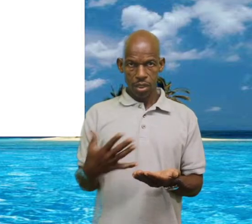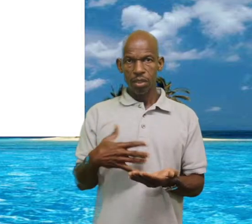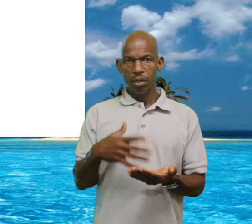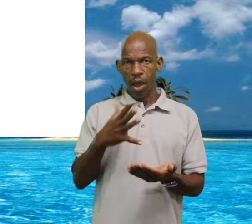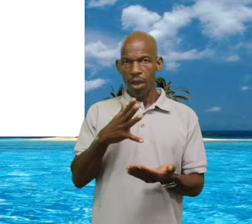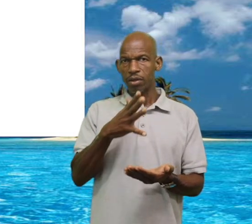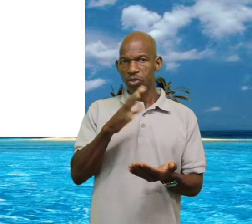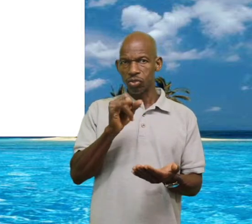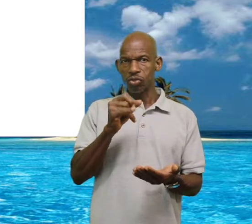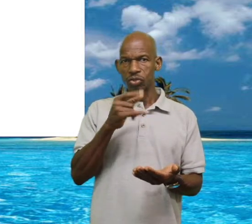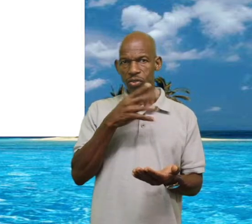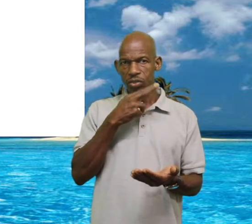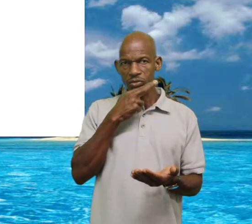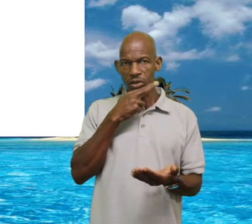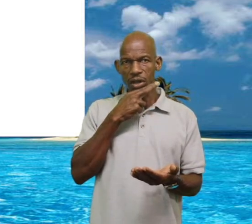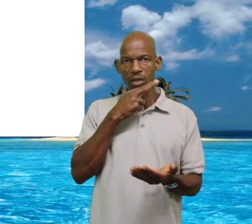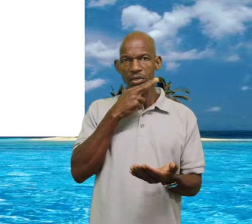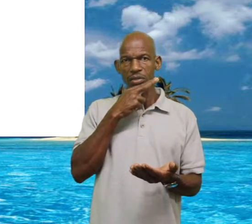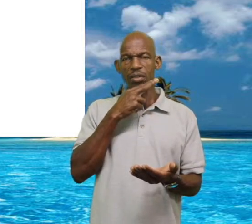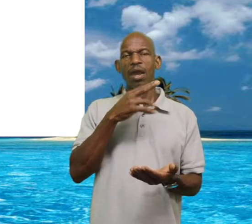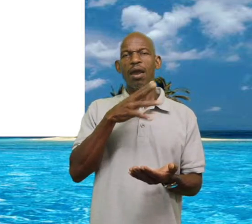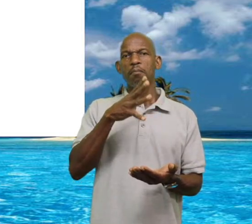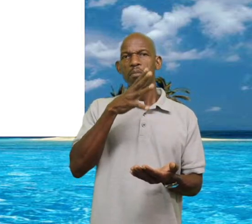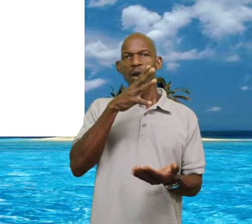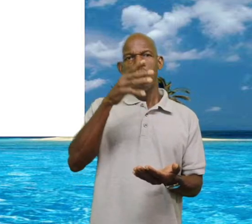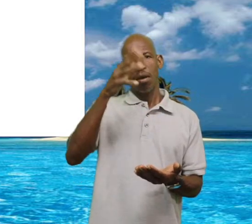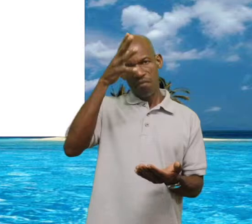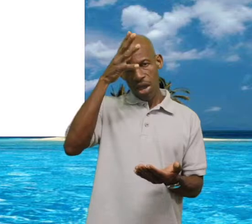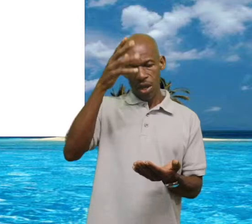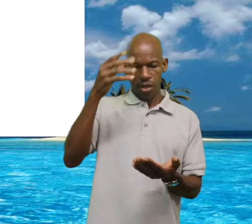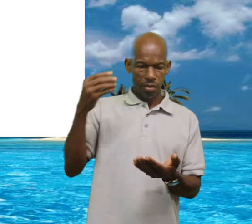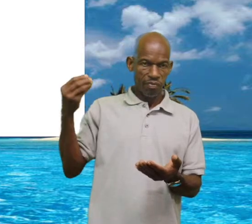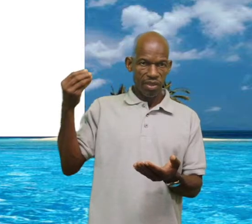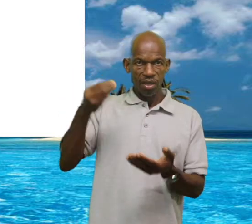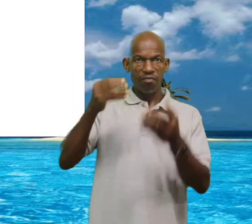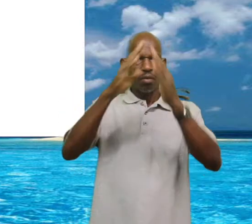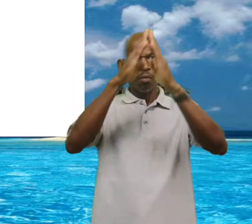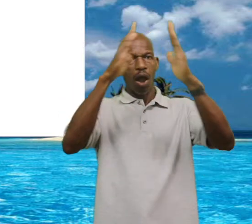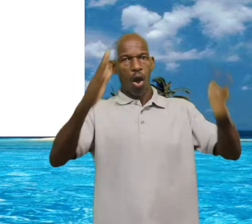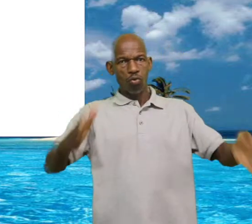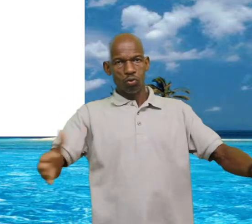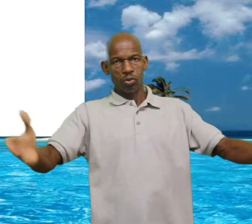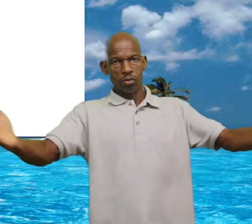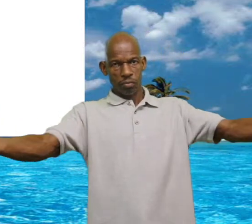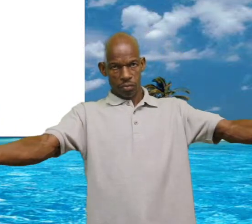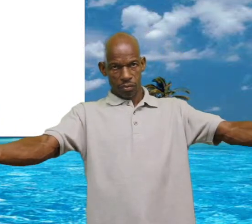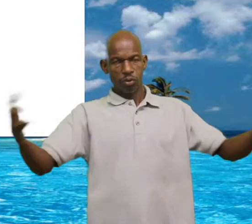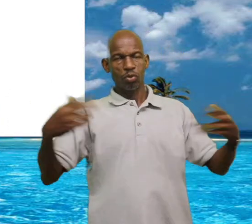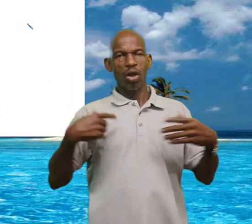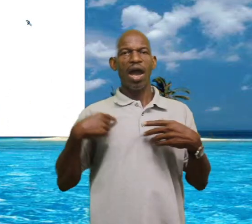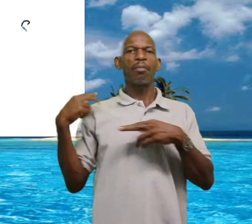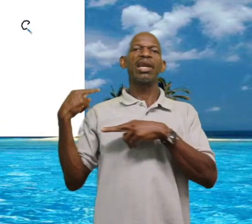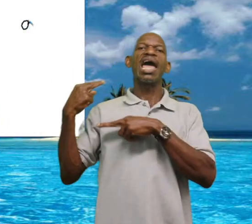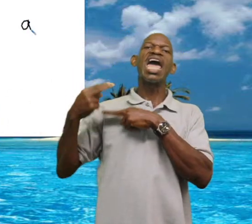doesn't hear that H sound. Right? Because I will say a hat.